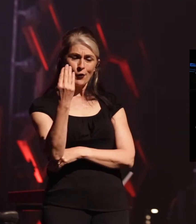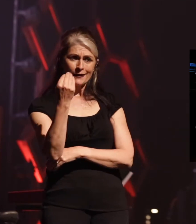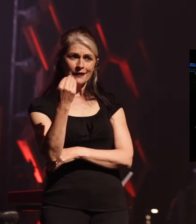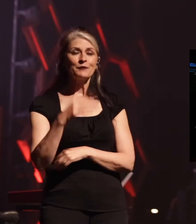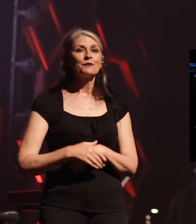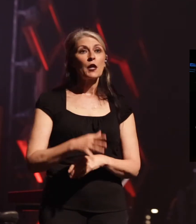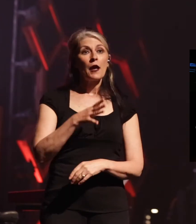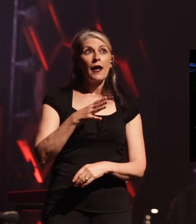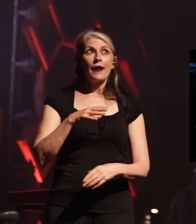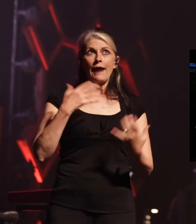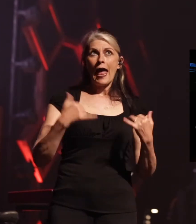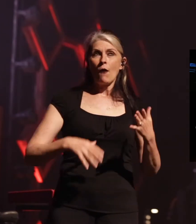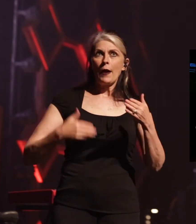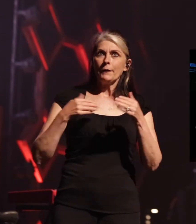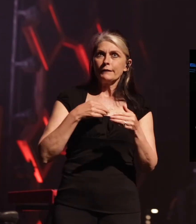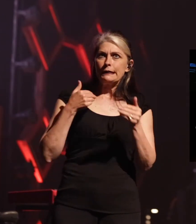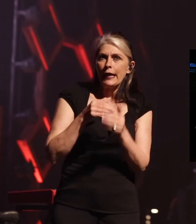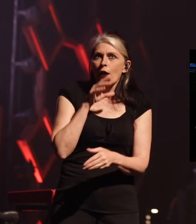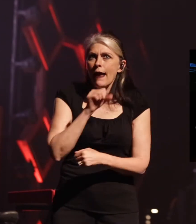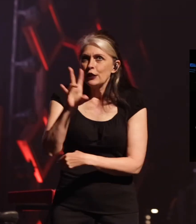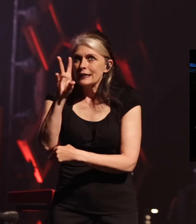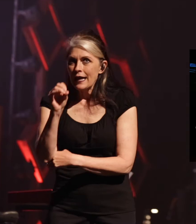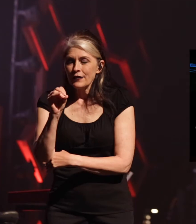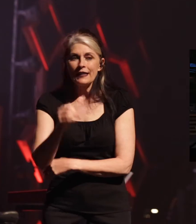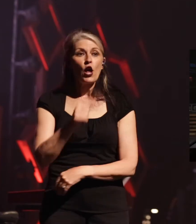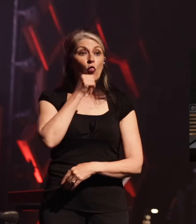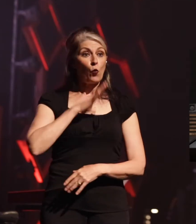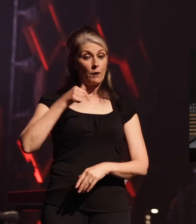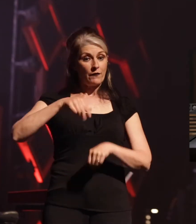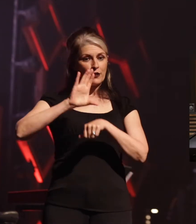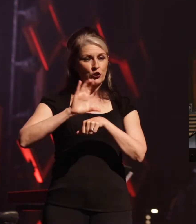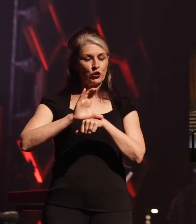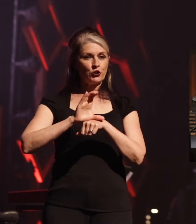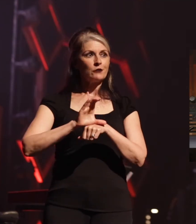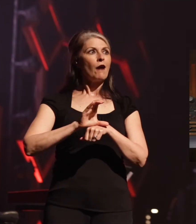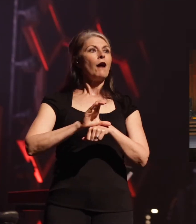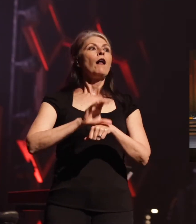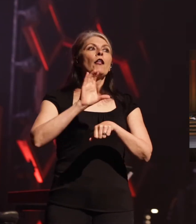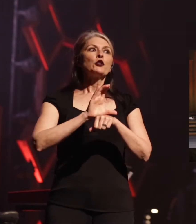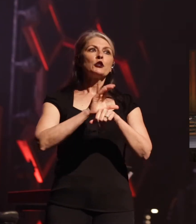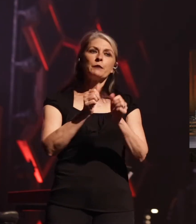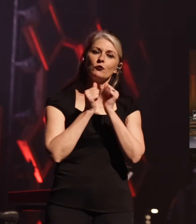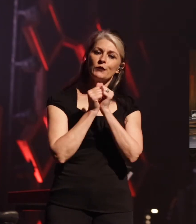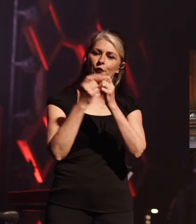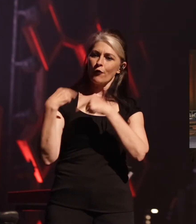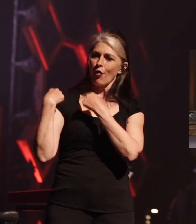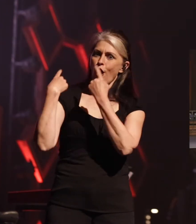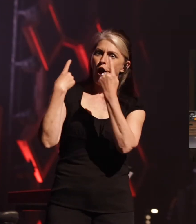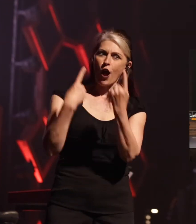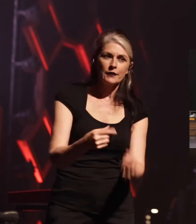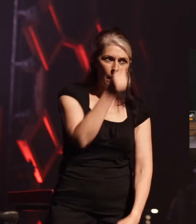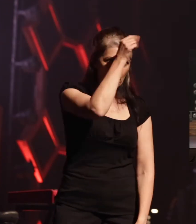almost 70. And I can tell you that the women of the Grove have kept this church together for a long time. When the men weren't